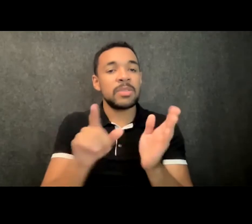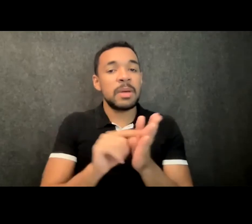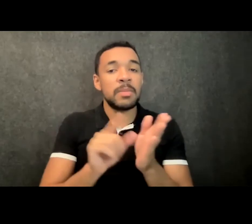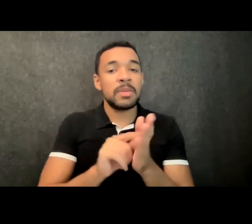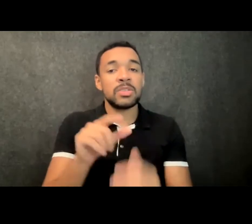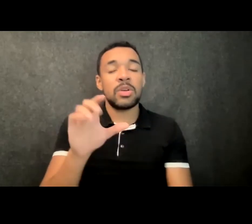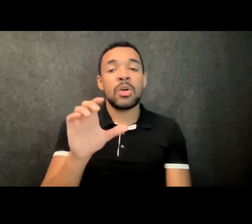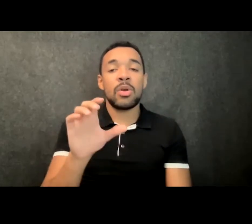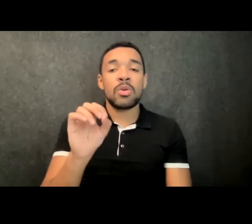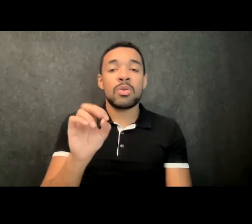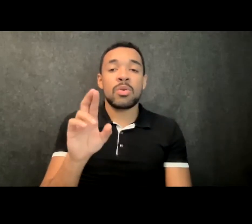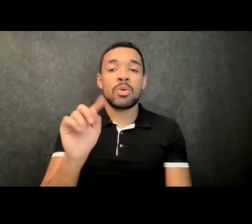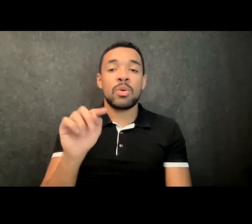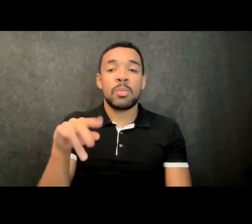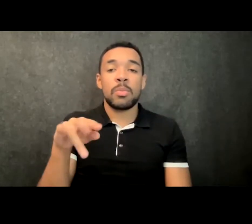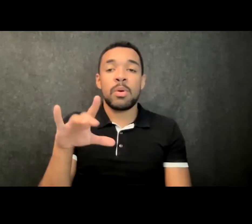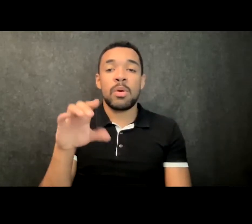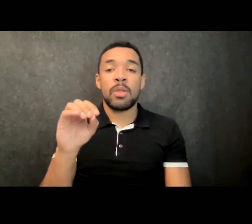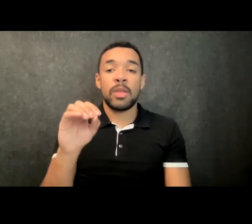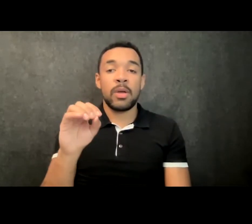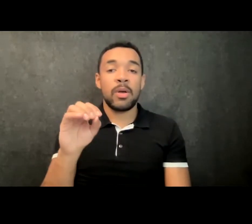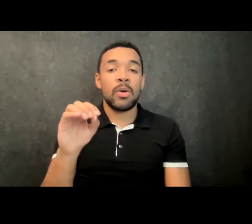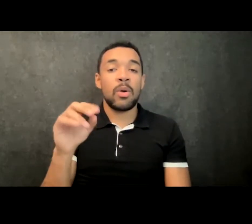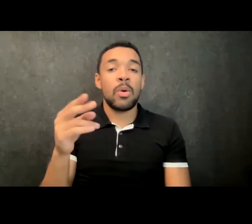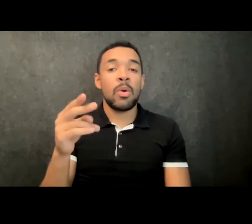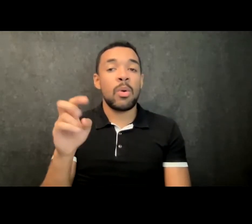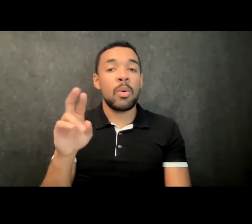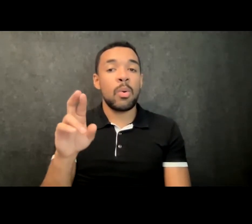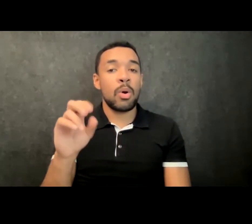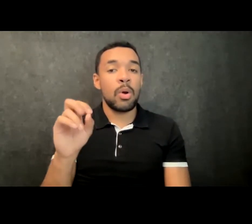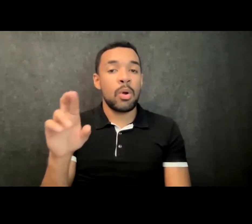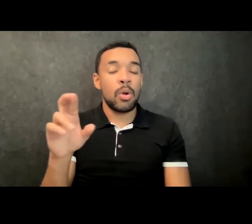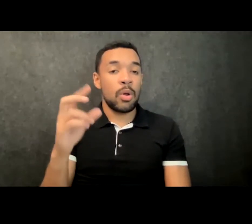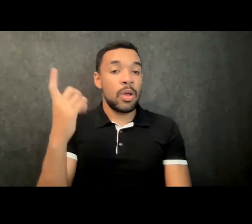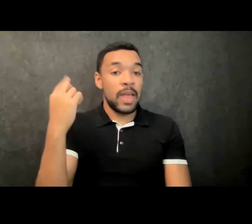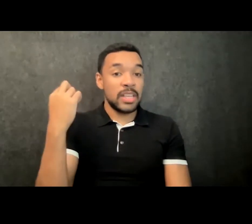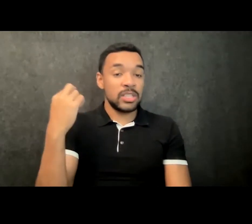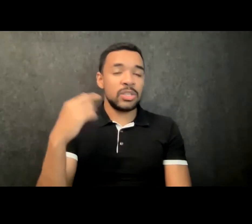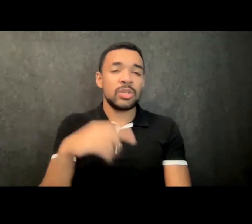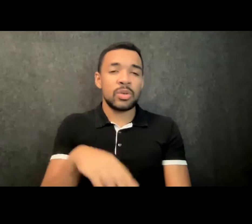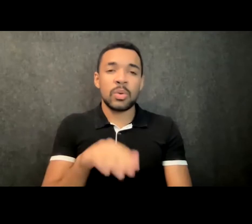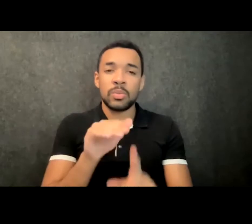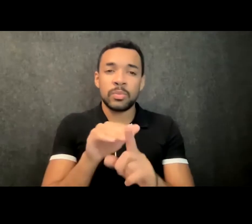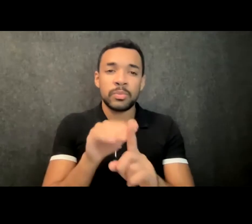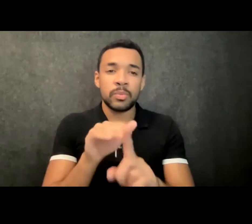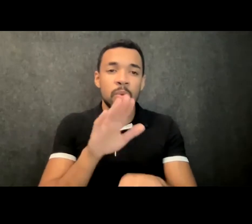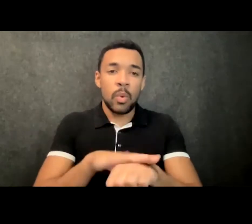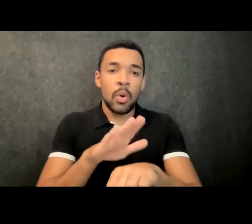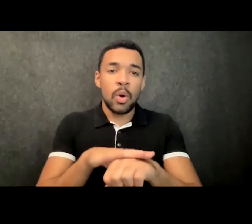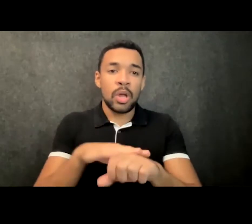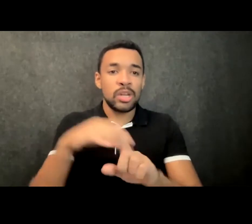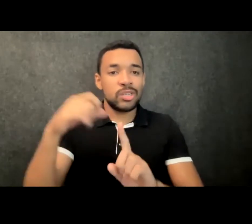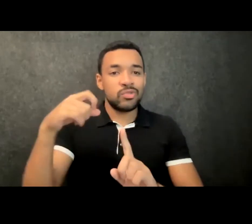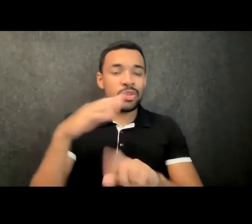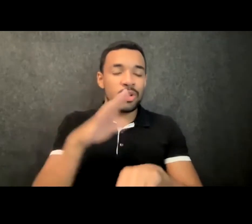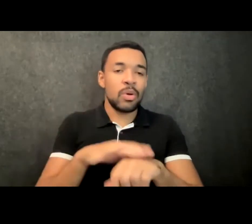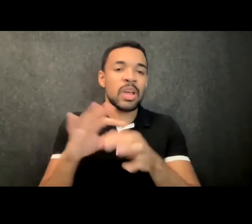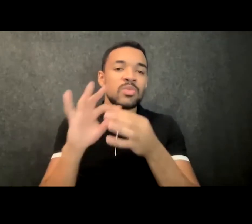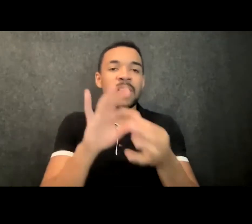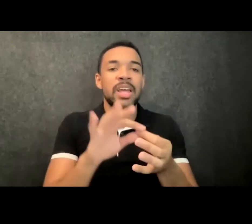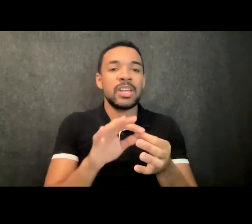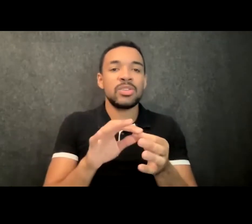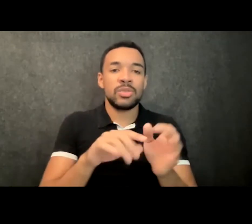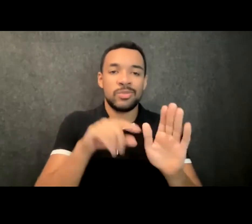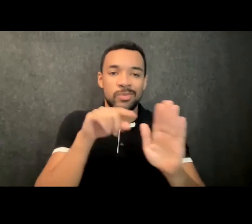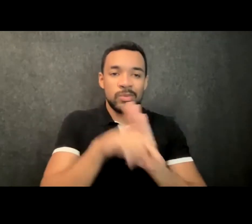Flora last year. Just a trigger warning, it concerns suicide and